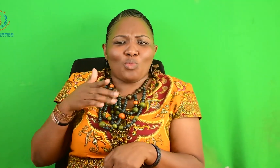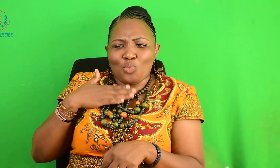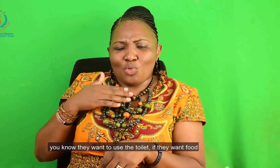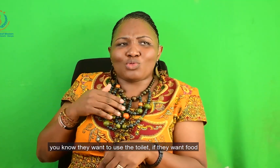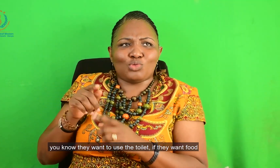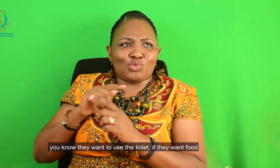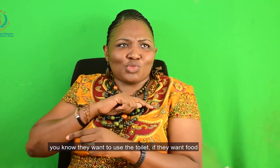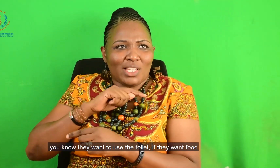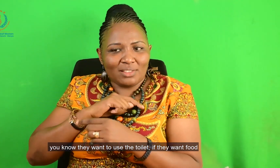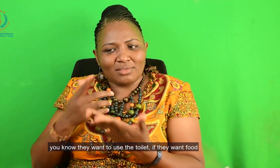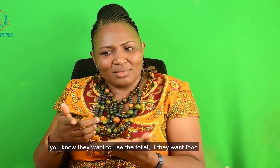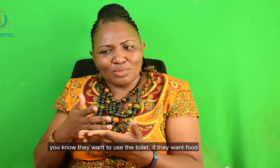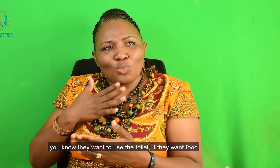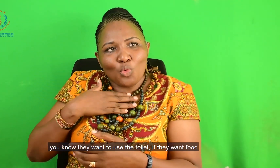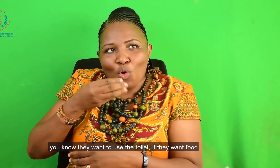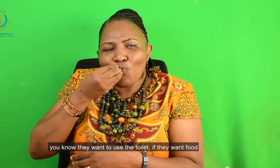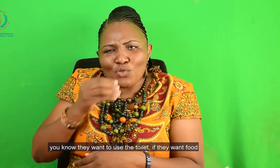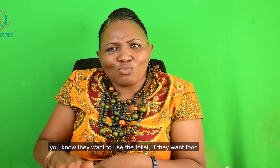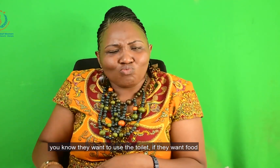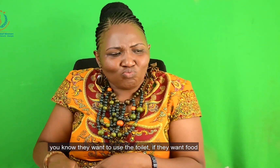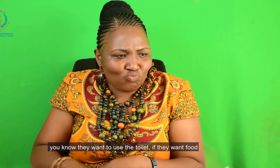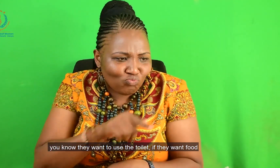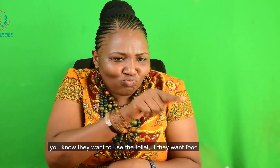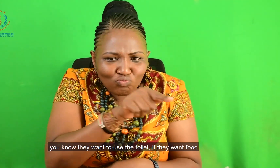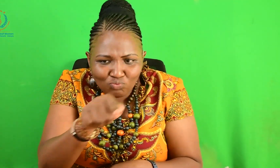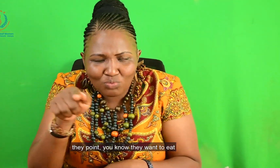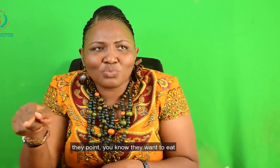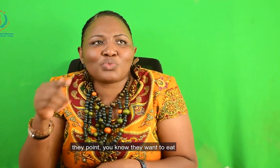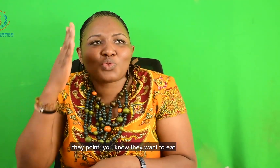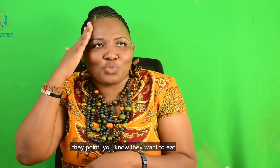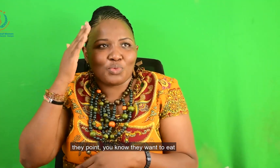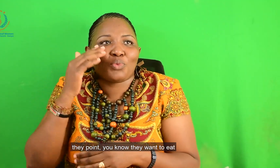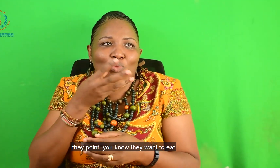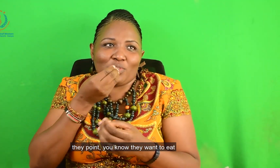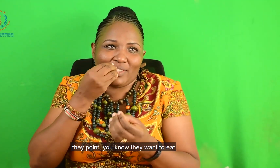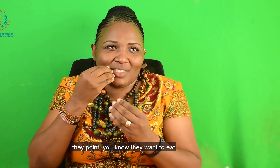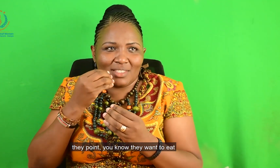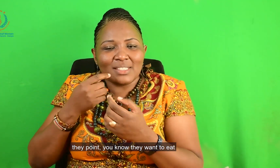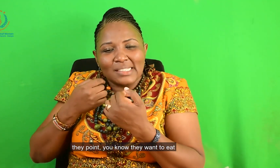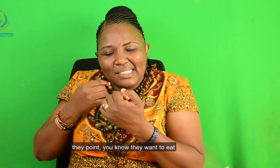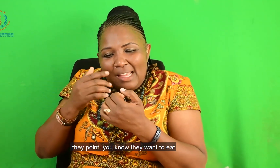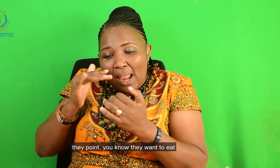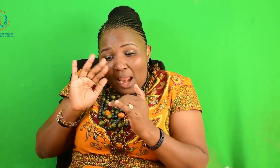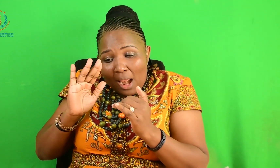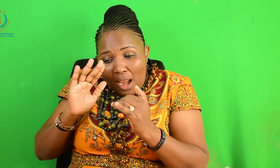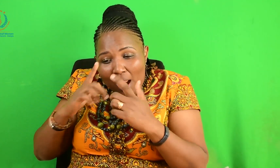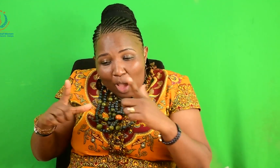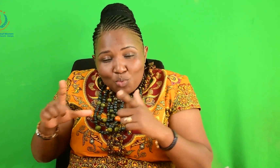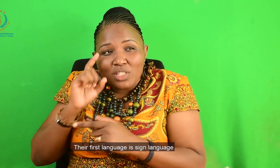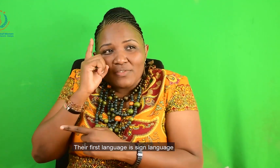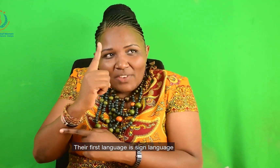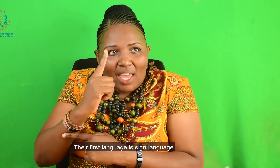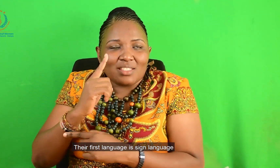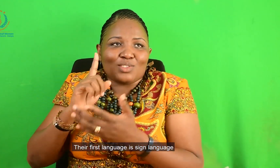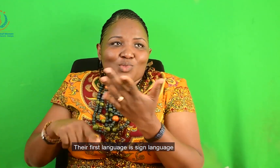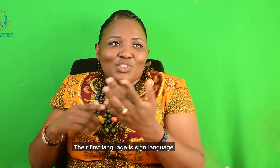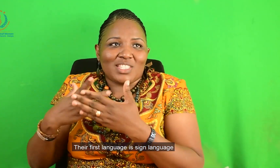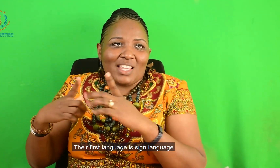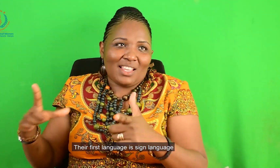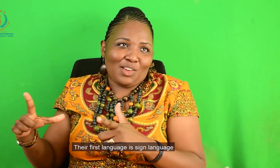They want to use the toilet. If they want food, they point, they want to eat. Their first language is sign